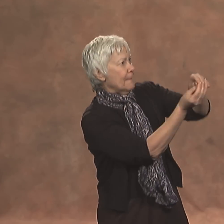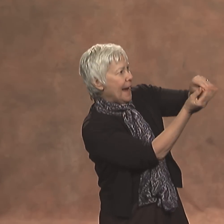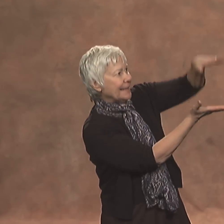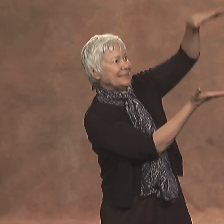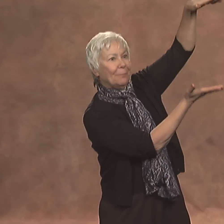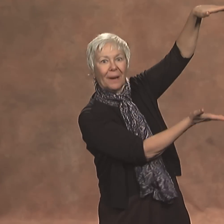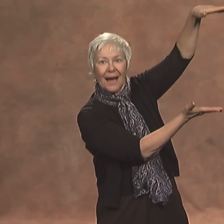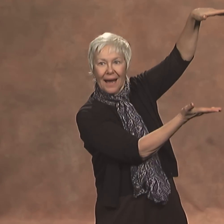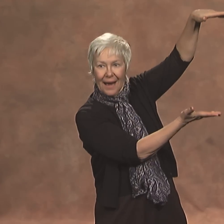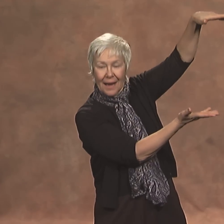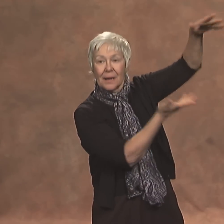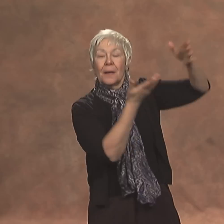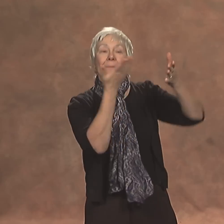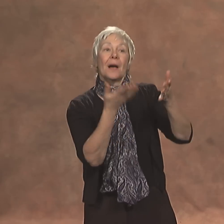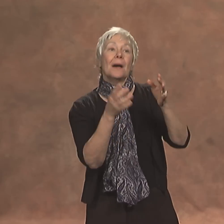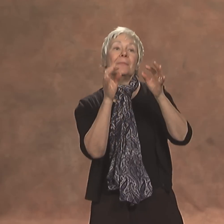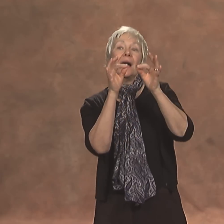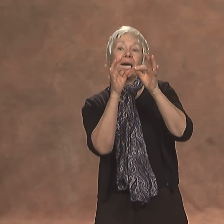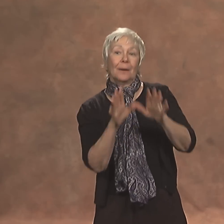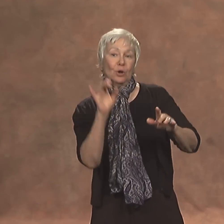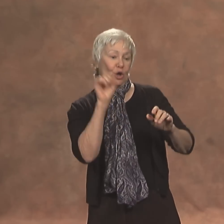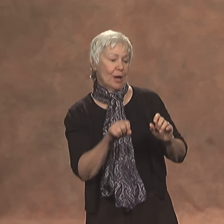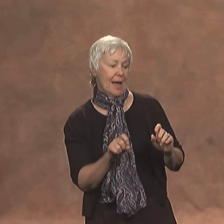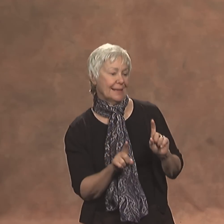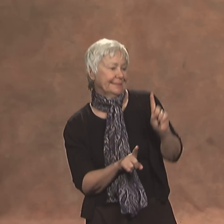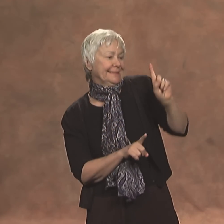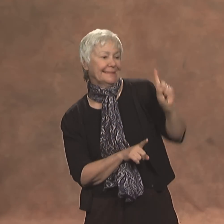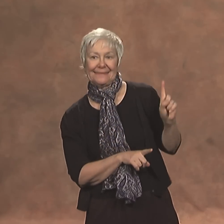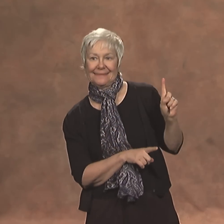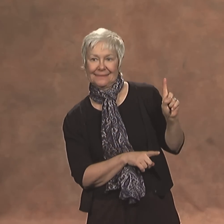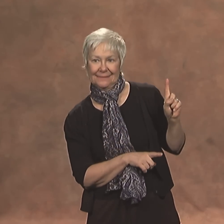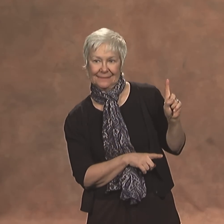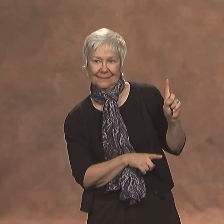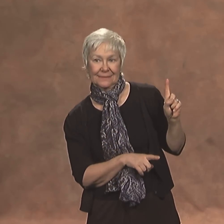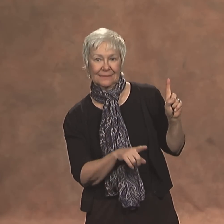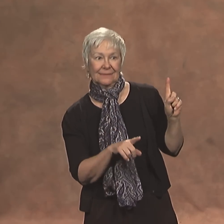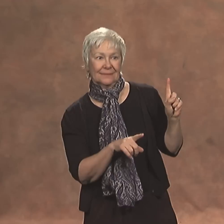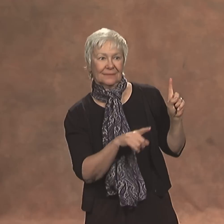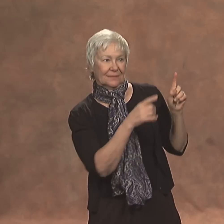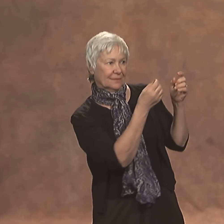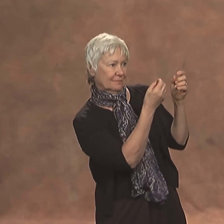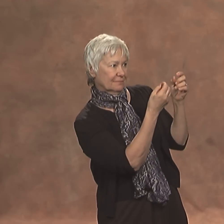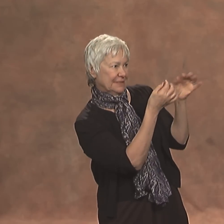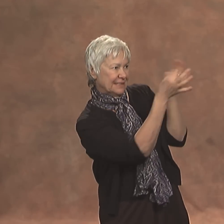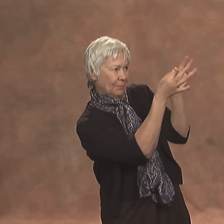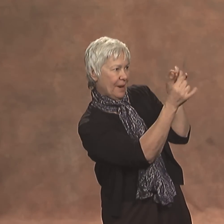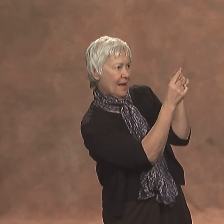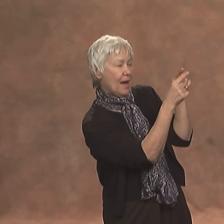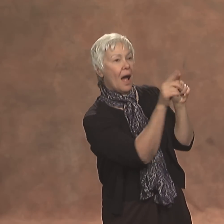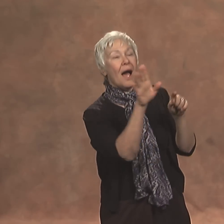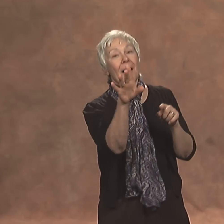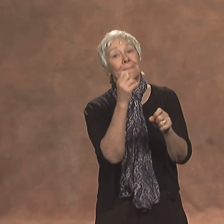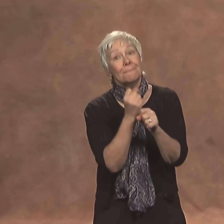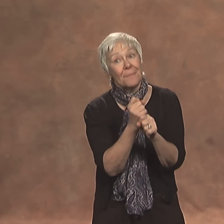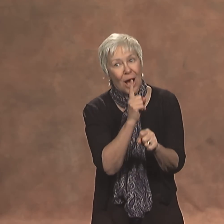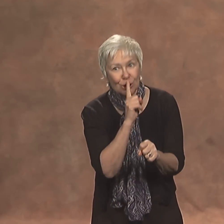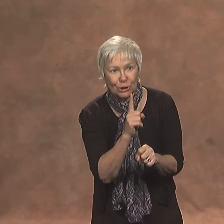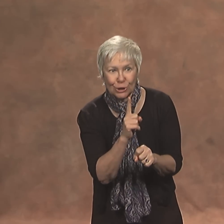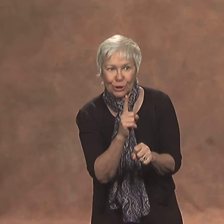pieces of technology where they can actually put the book into projection on the wall or